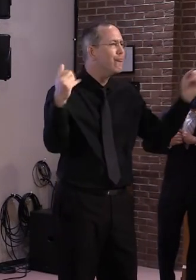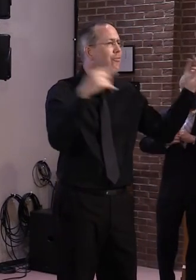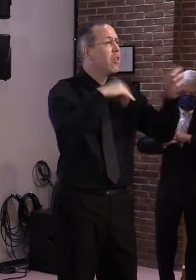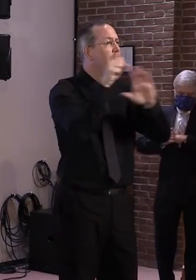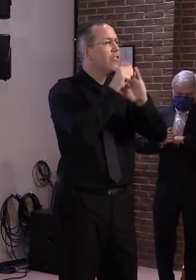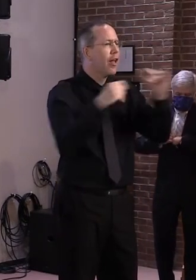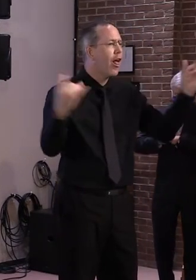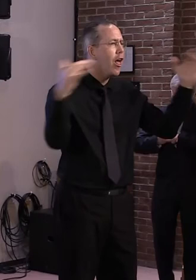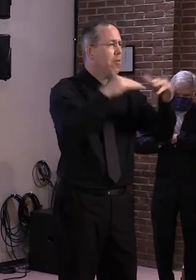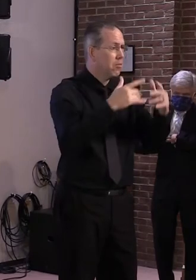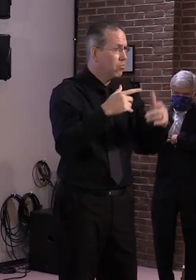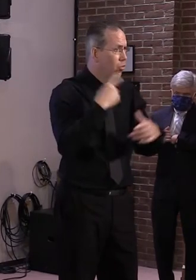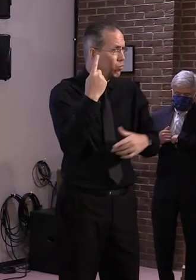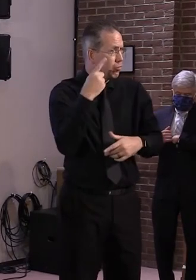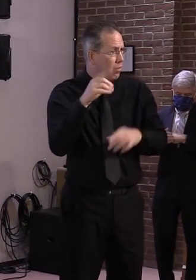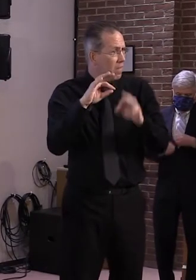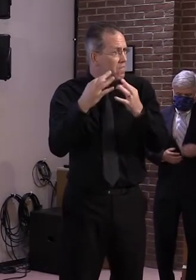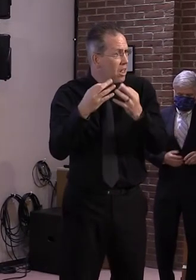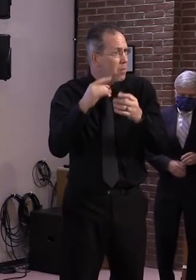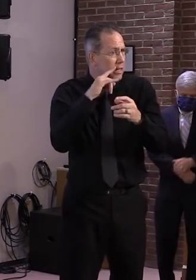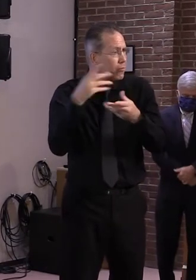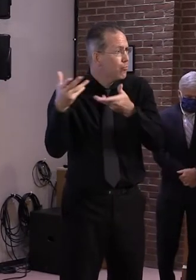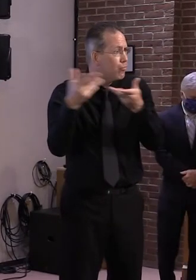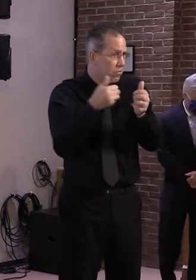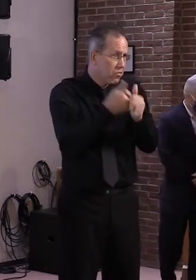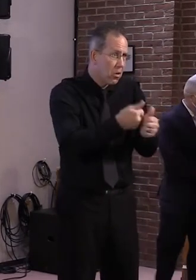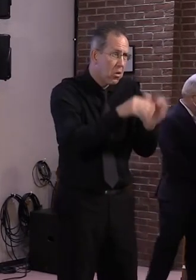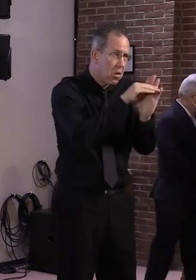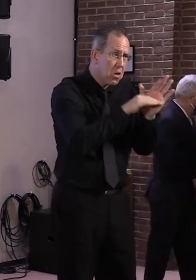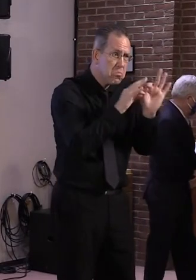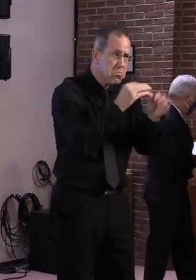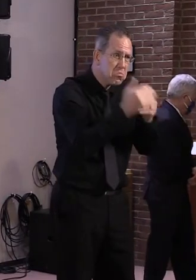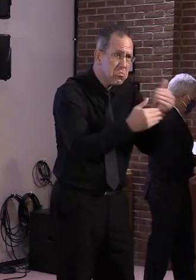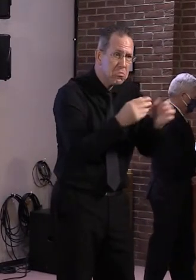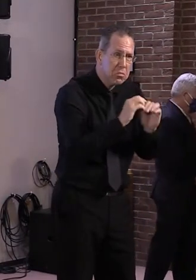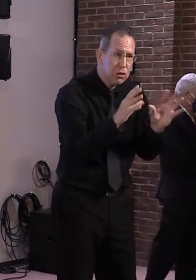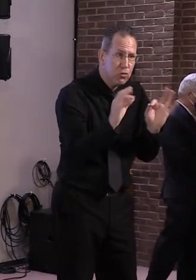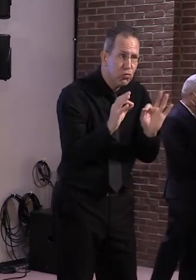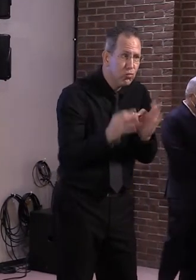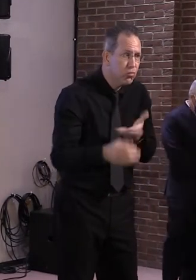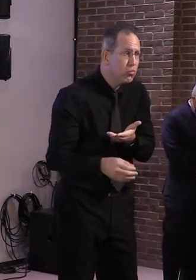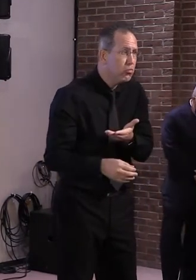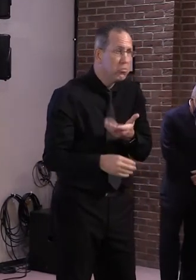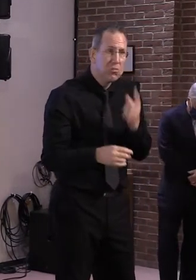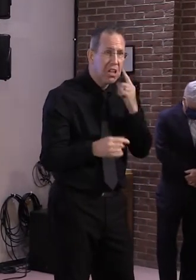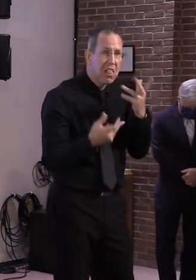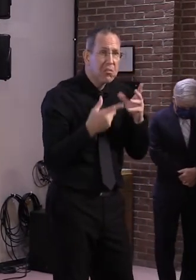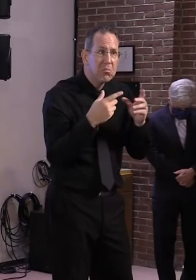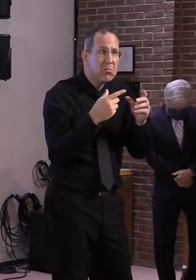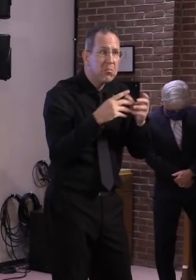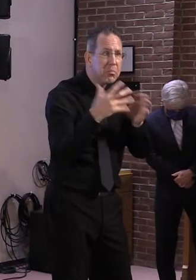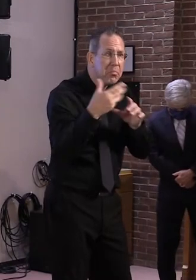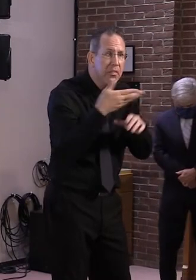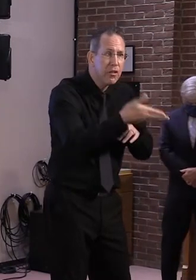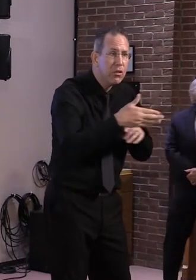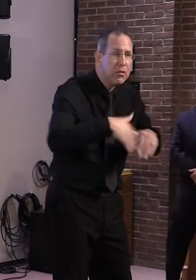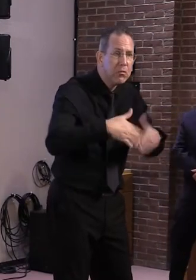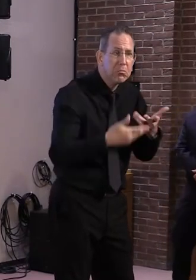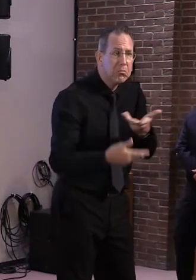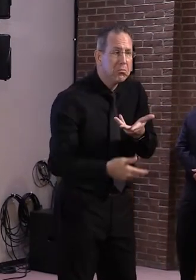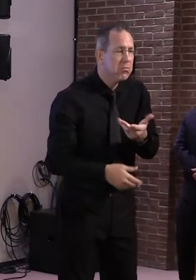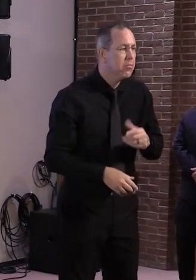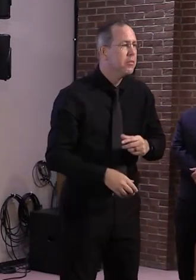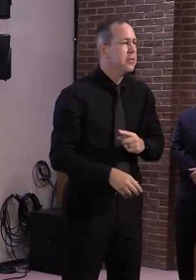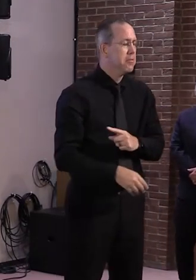Sherling on this in terms of complaints. It hasn't risen to my level at this point in time.